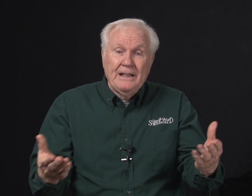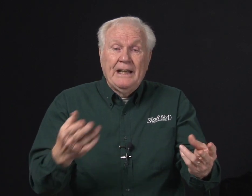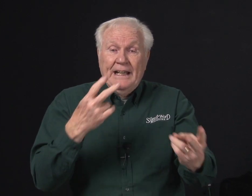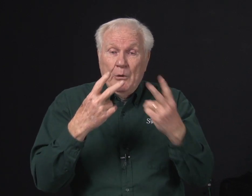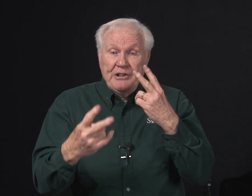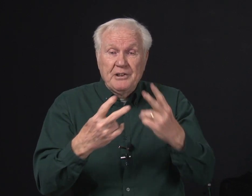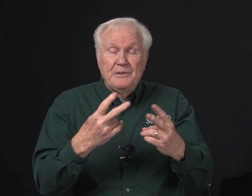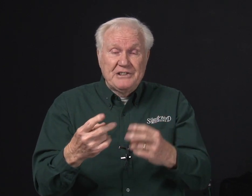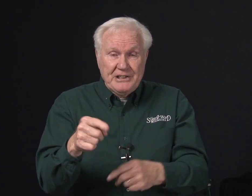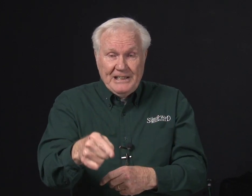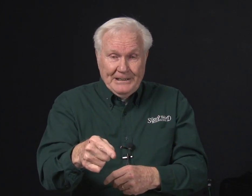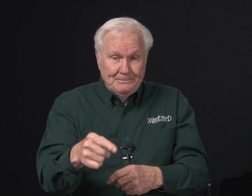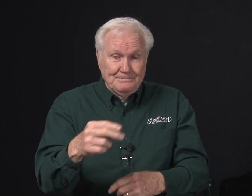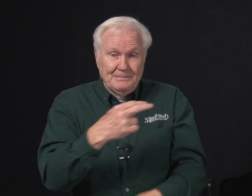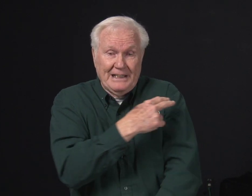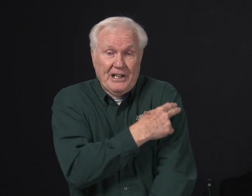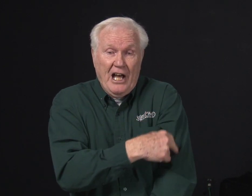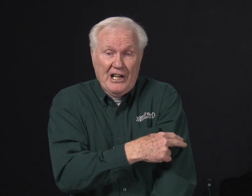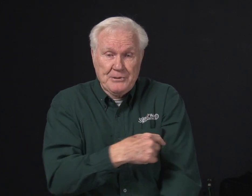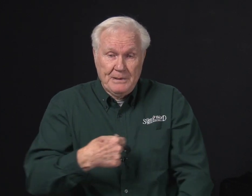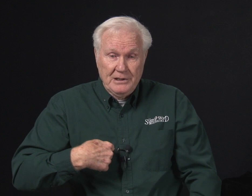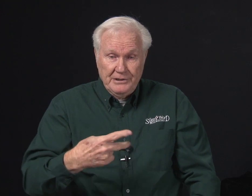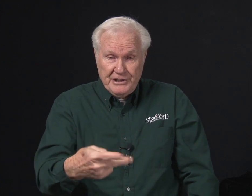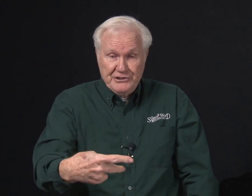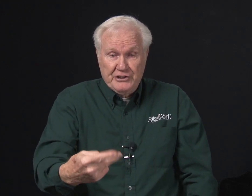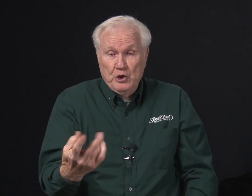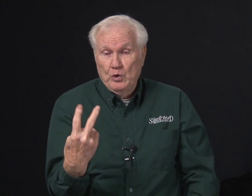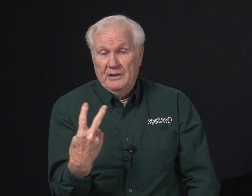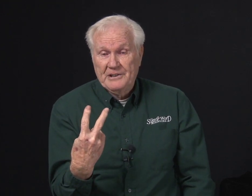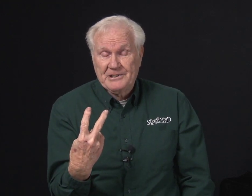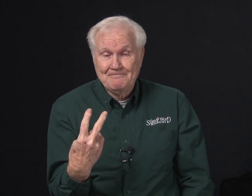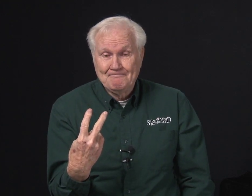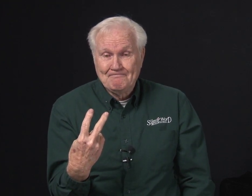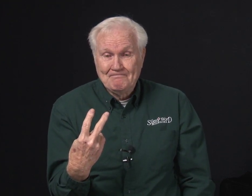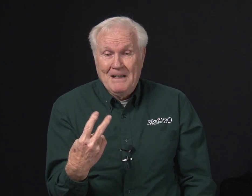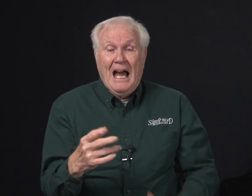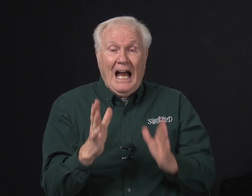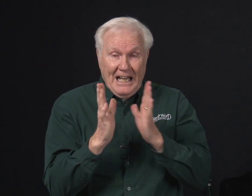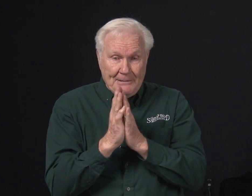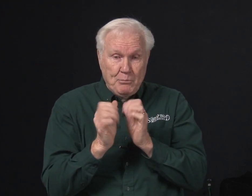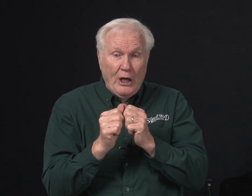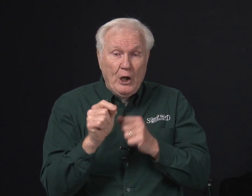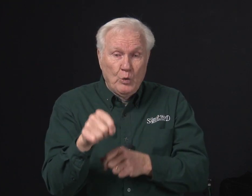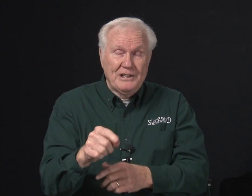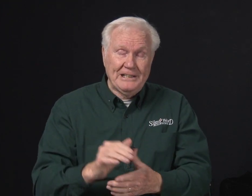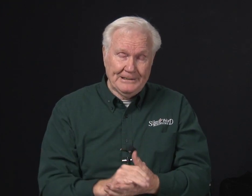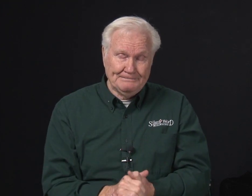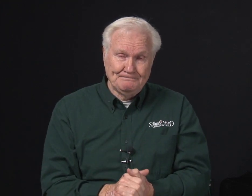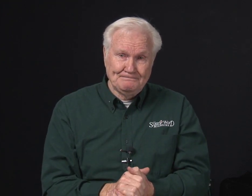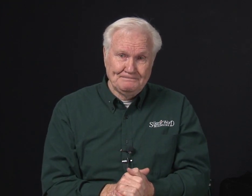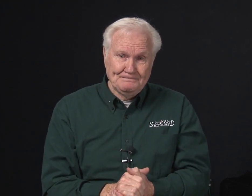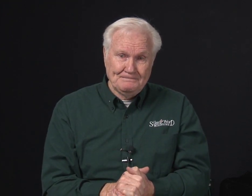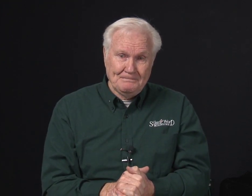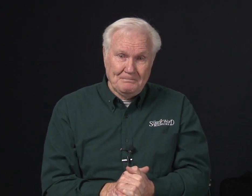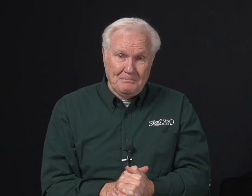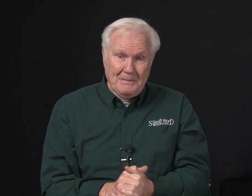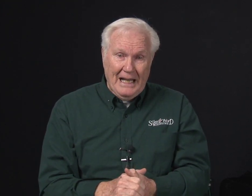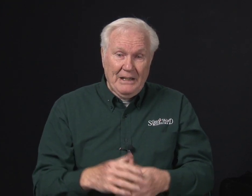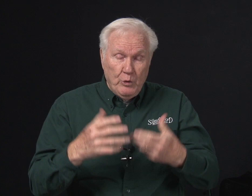And I went to visit him at the hospital, just the two of us. I had prayer with him. And when